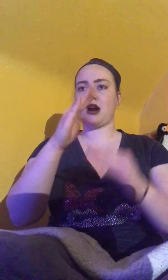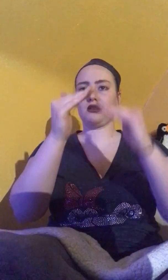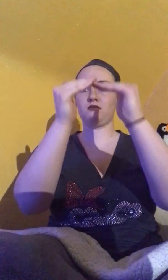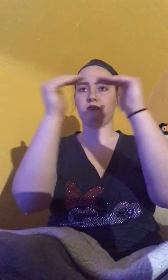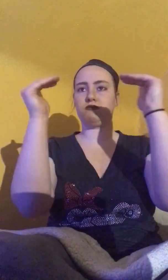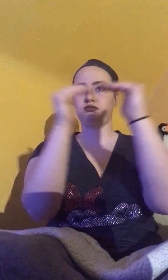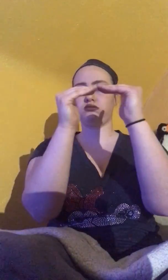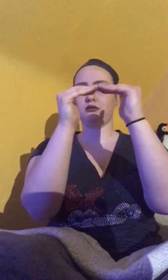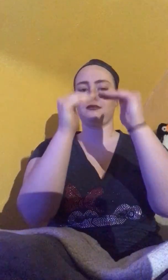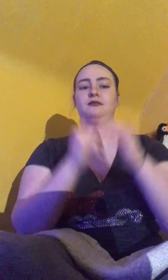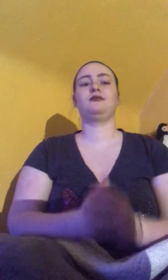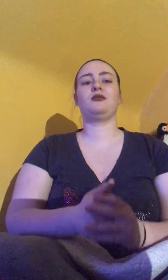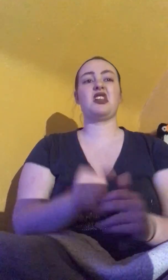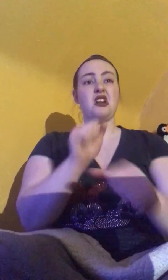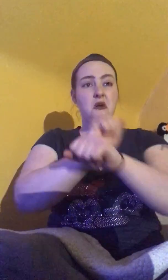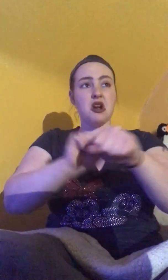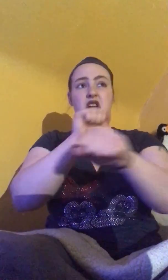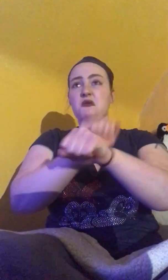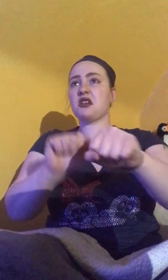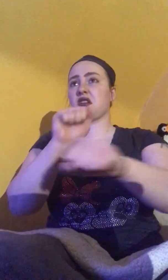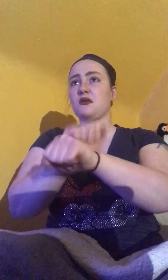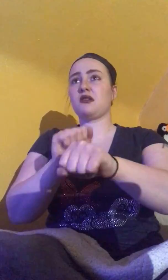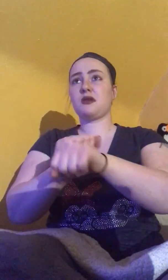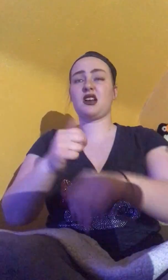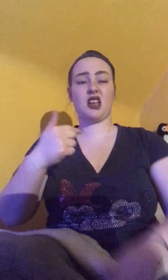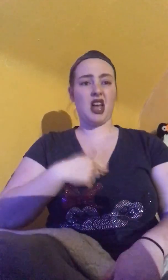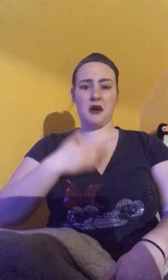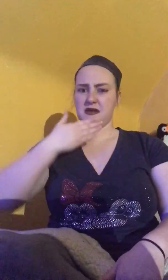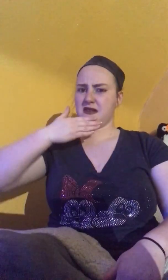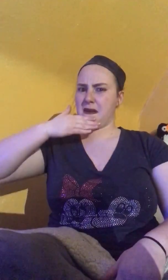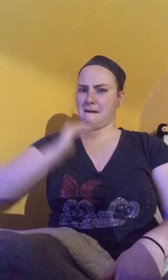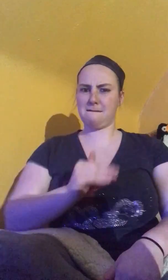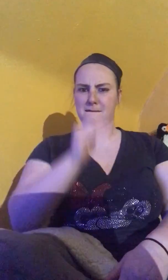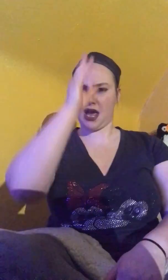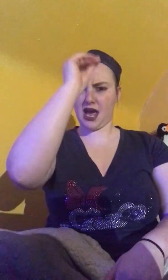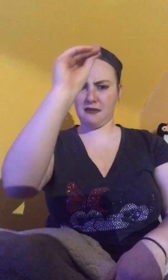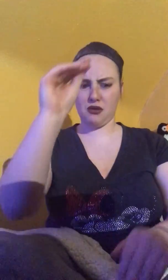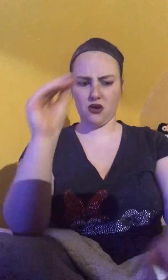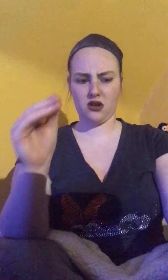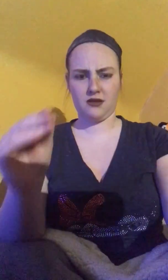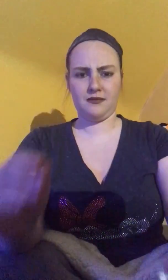program, I realized that I was a dirtbag in all aspects of my life. And